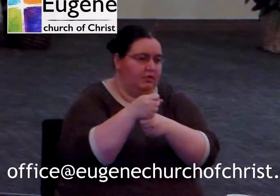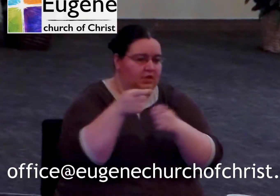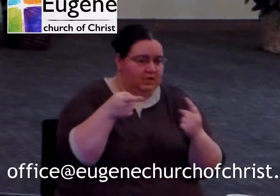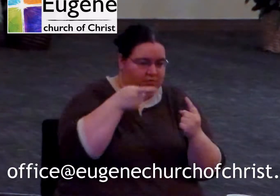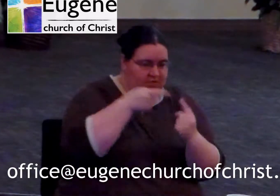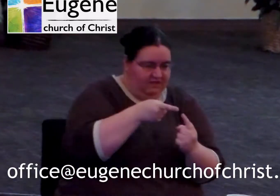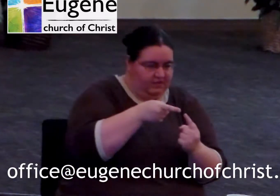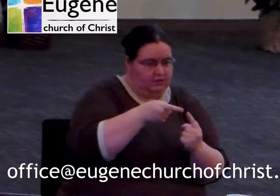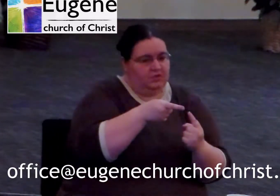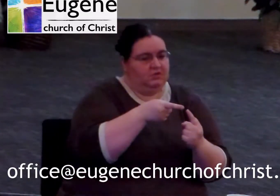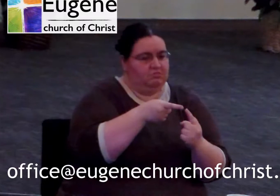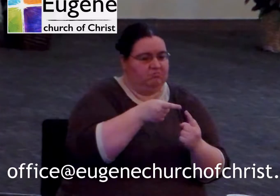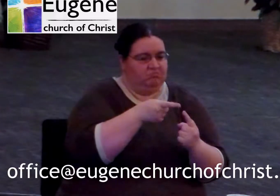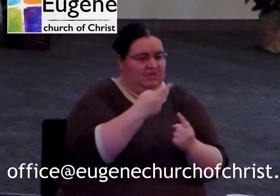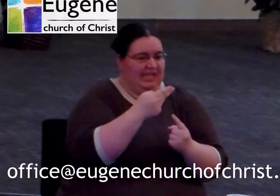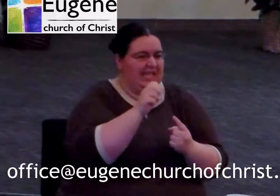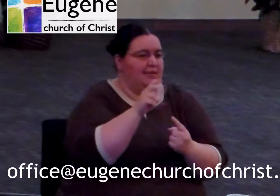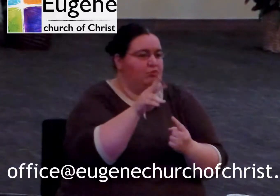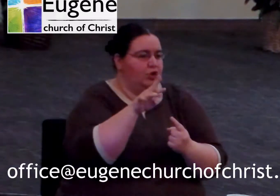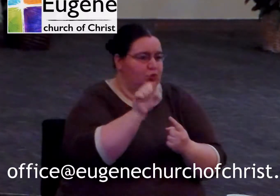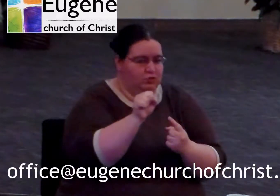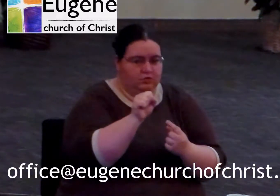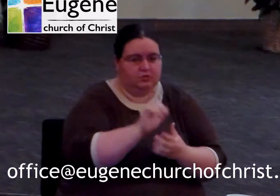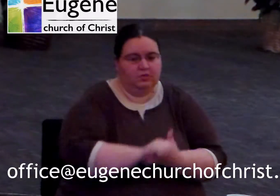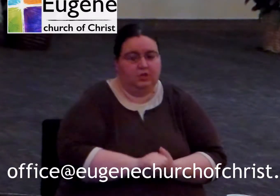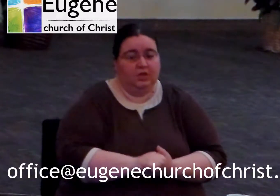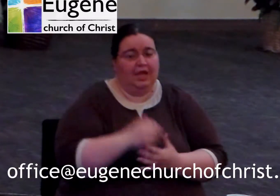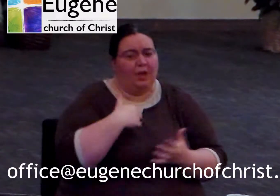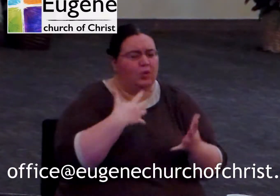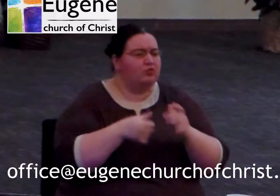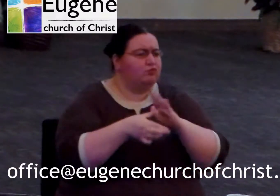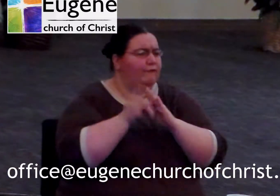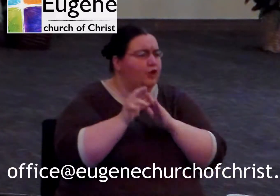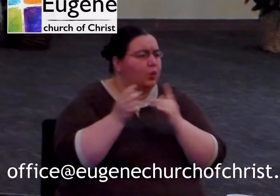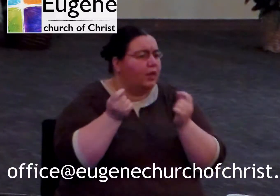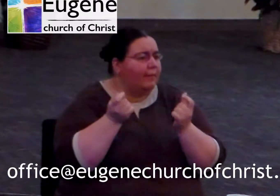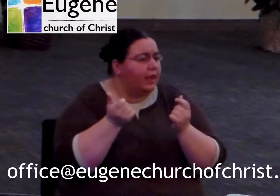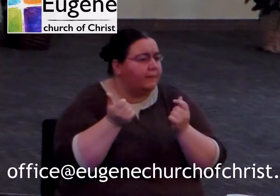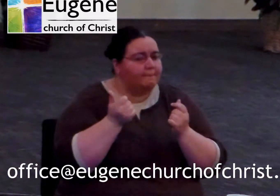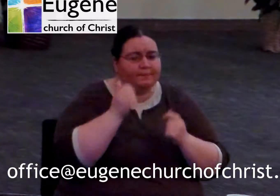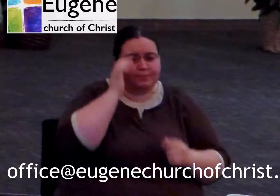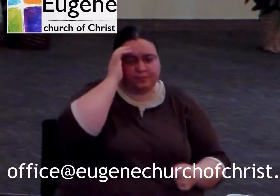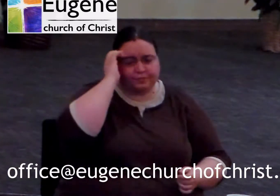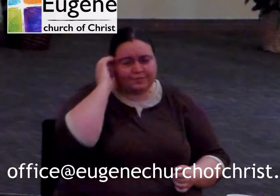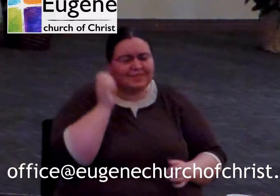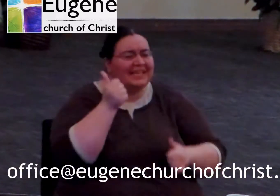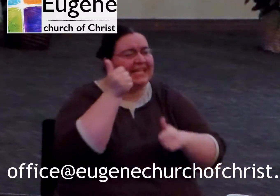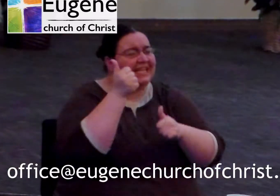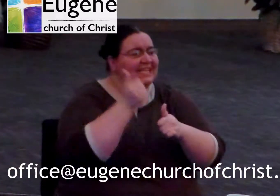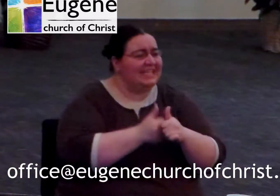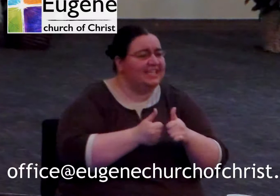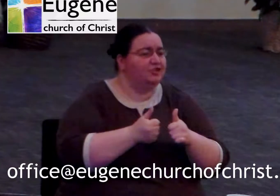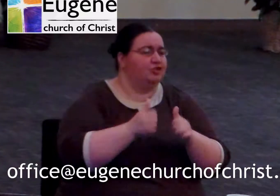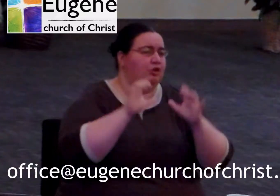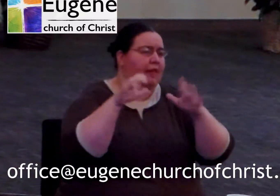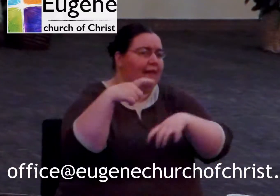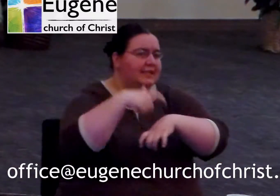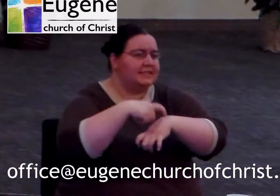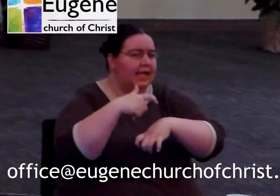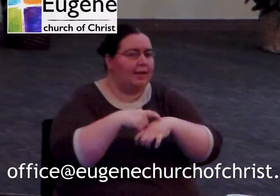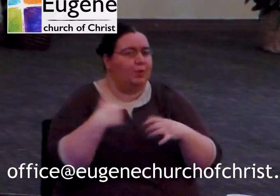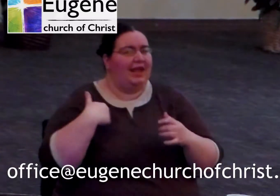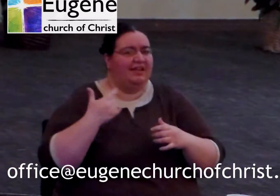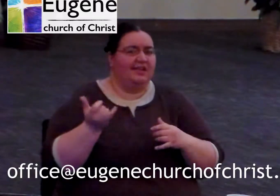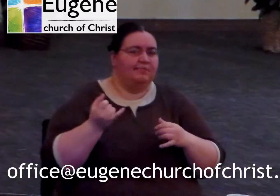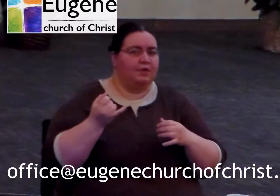these things. So the first time that we visited was on Friday night. We said a person of faith is somebody that lives for the present because of the past. It doesn't have to